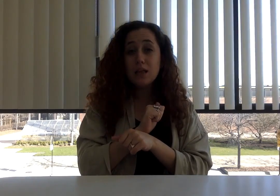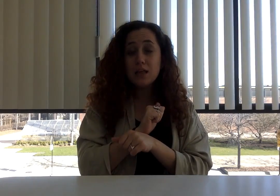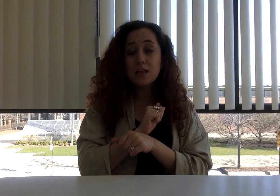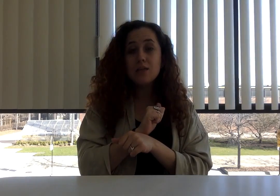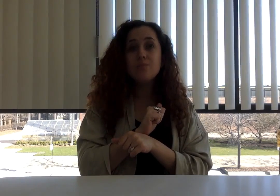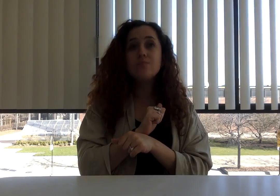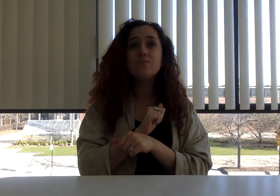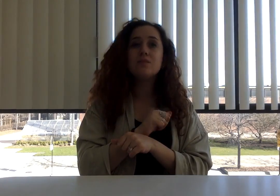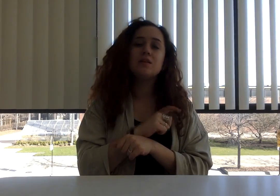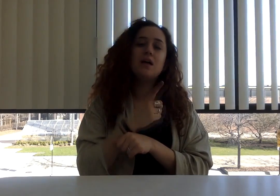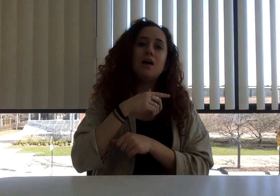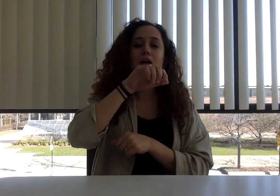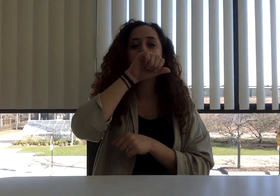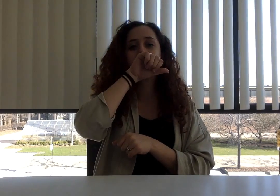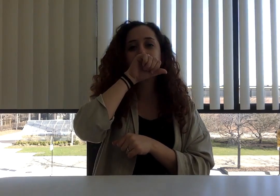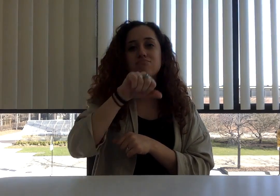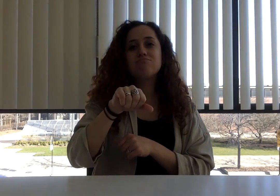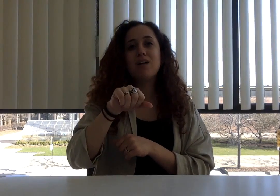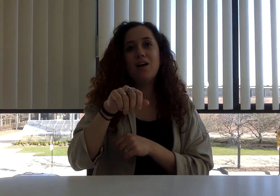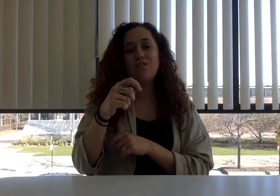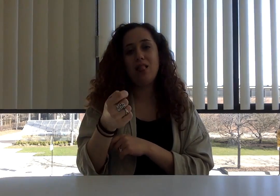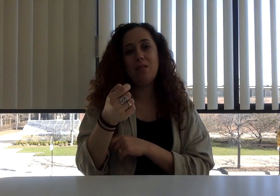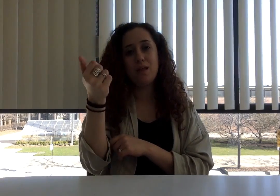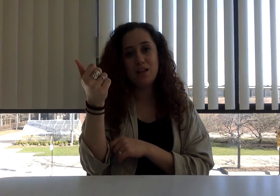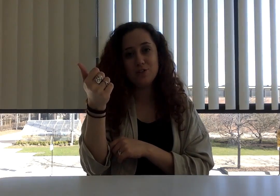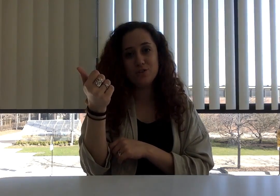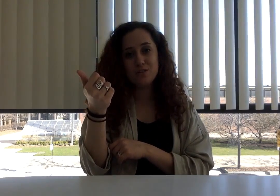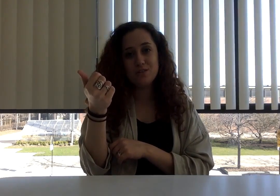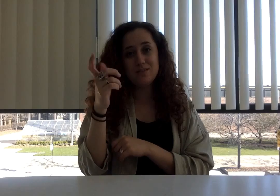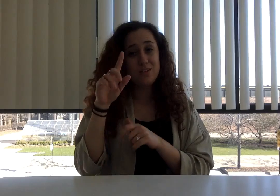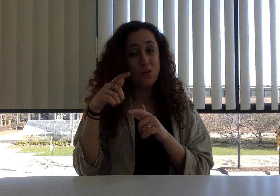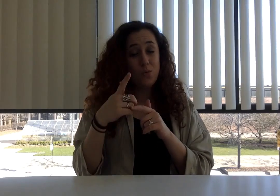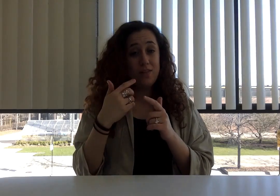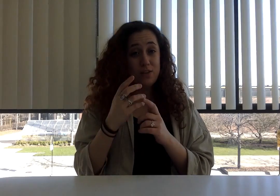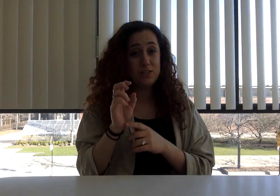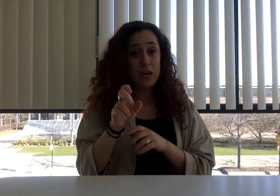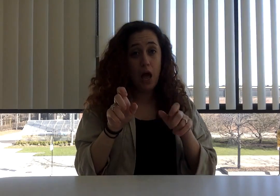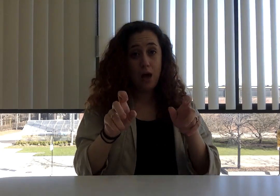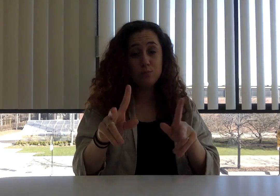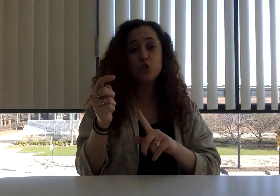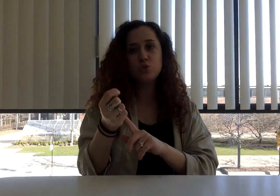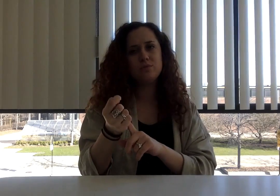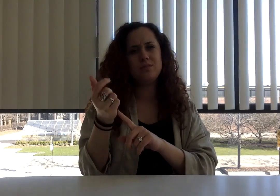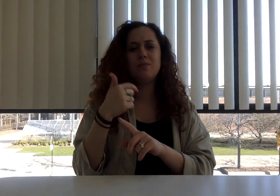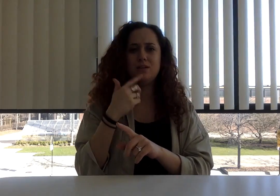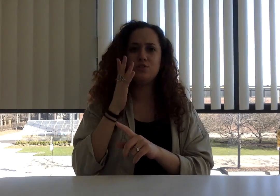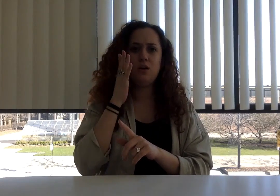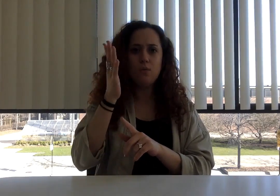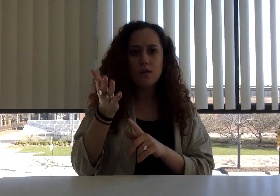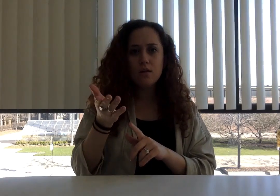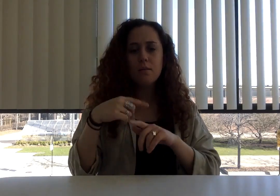I love elimination. I think you guys know that. When there's an option to do elimination, I'm going to. But this problem, when y equals x plus